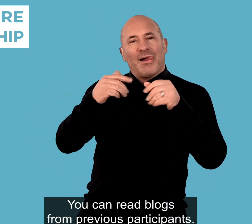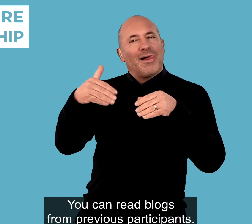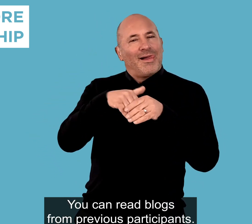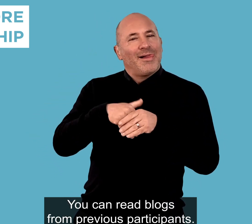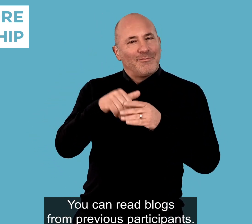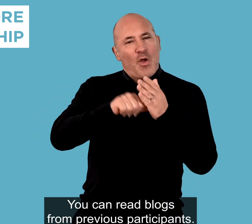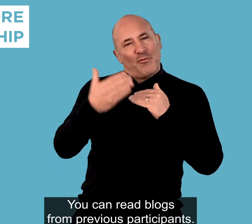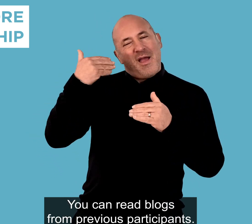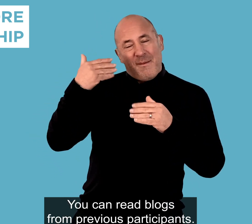participants.